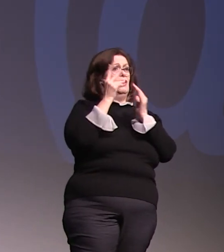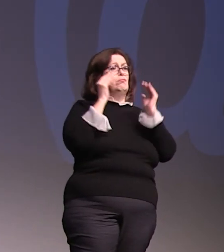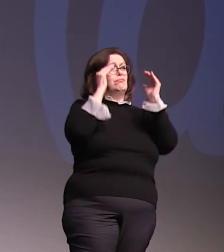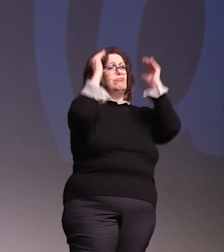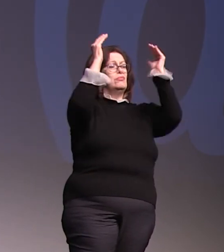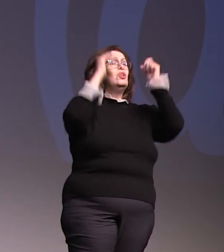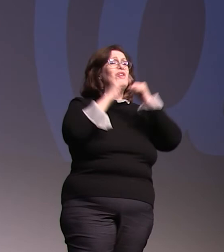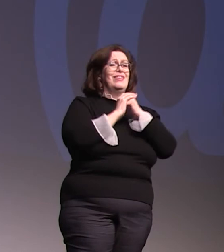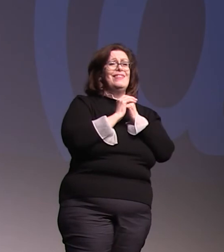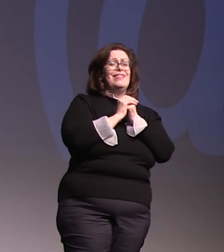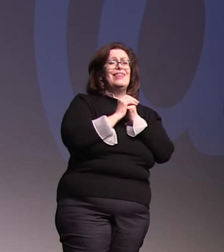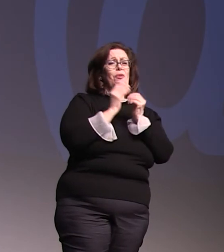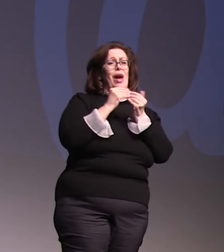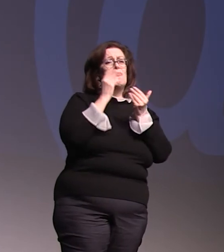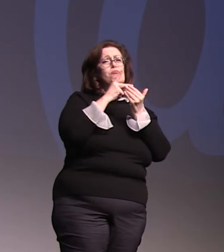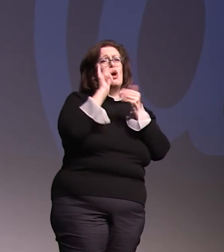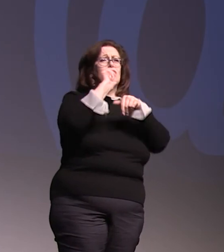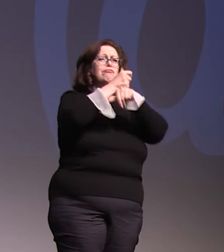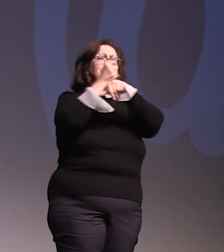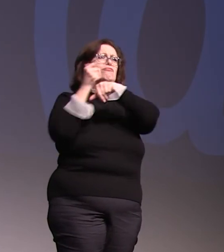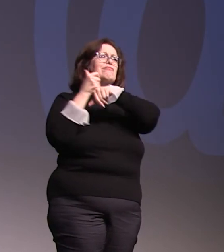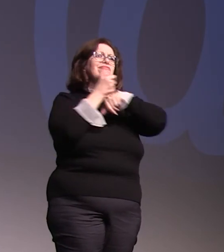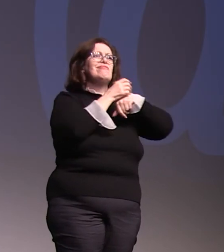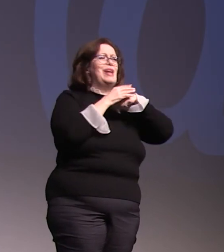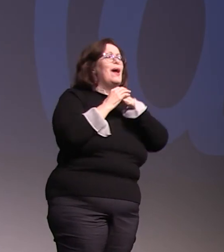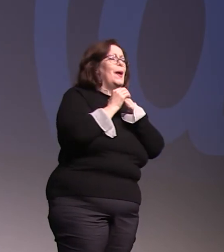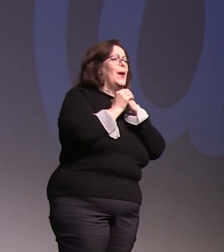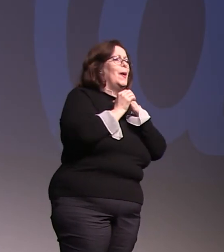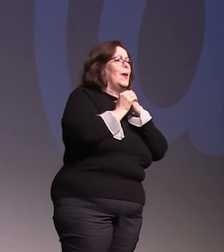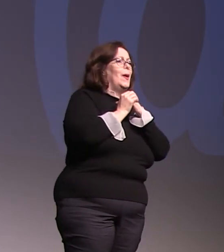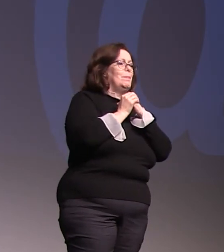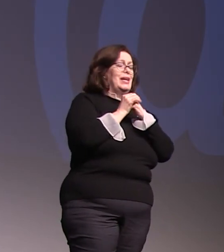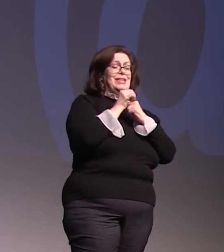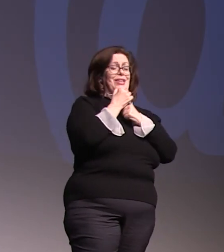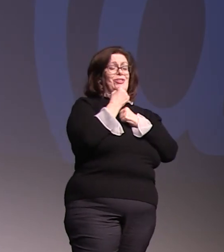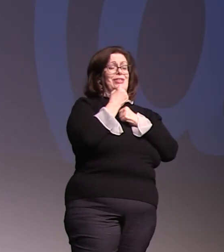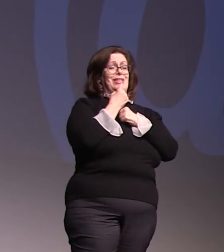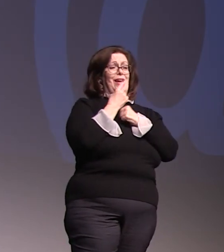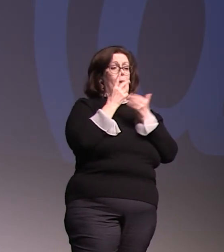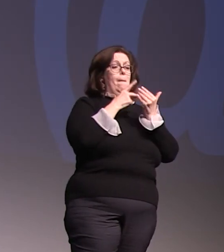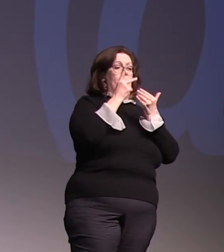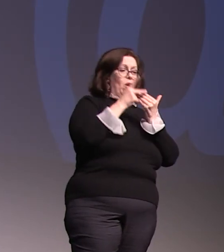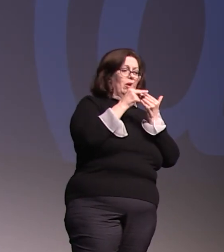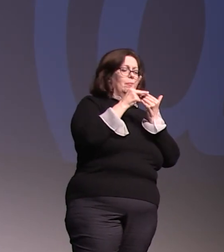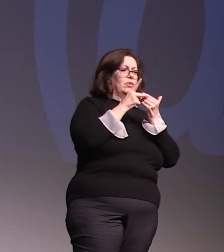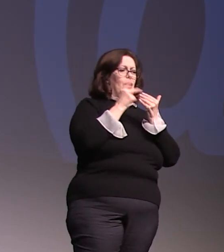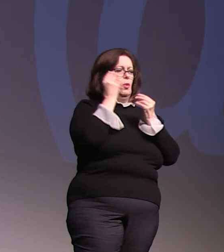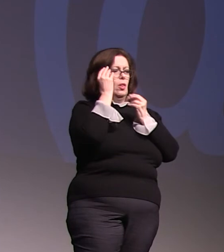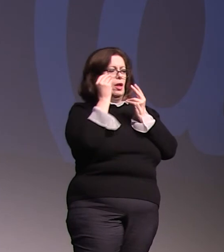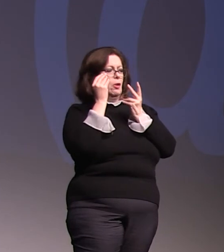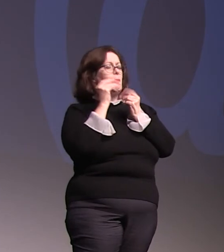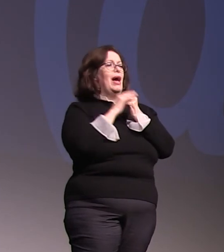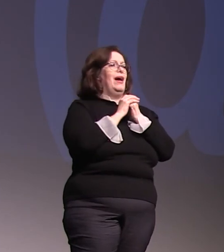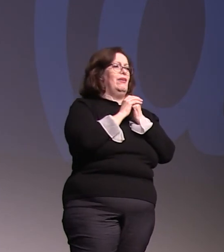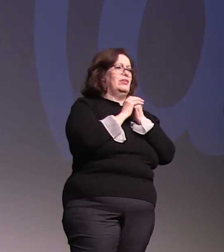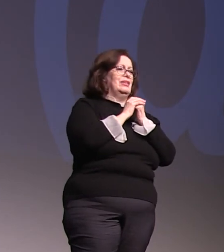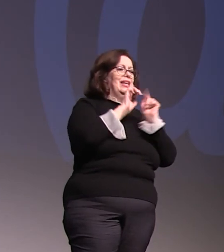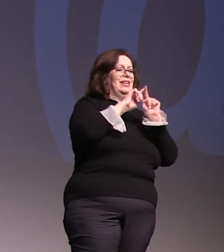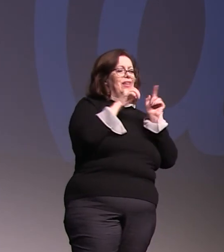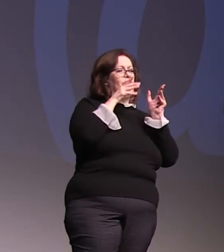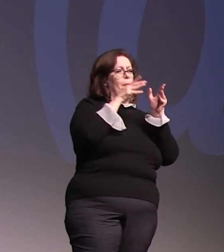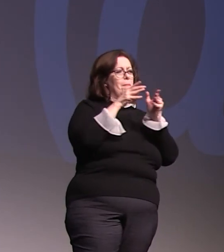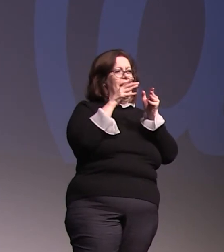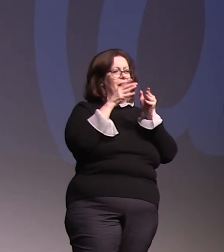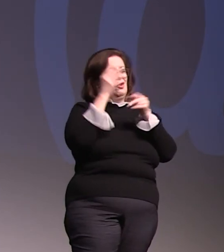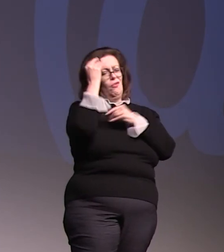that we have programs where, and I'm looking at Jeff back there, I'm not going to say it right, but programs where we are looking at ocean patterns and things that I didn't even understand,